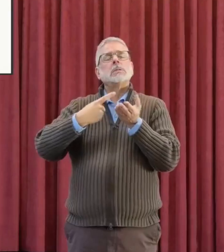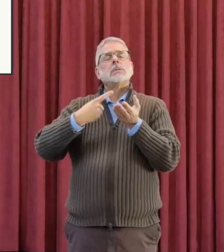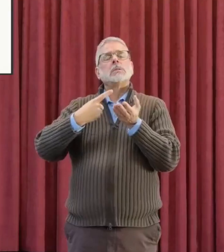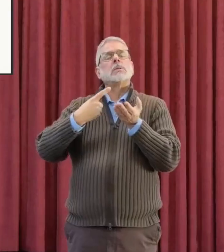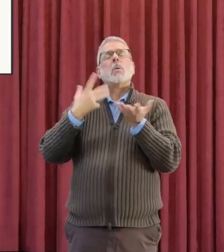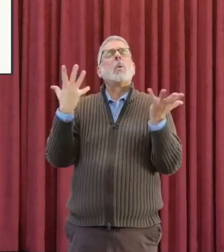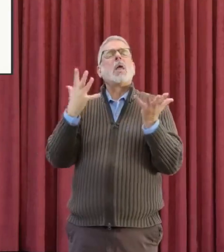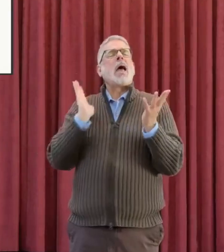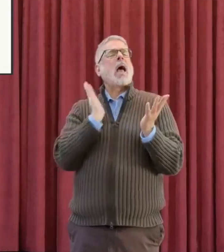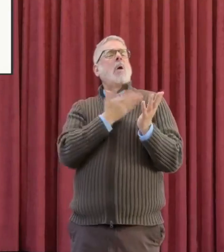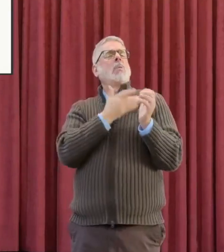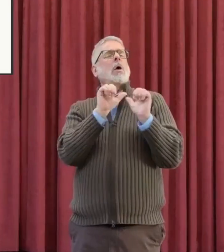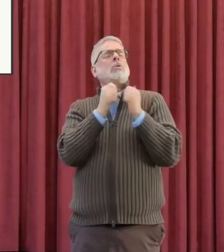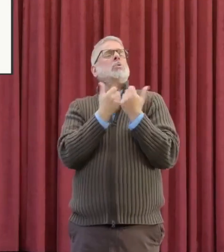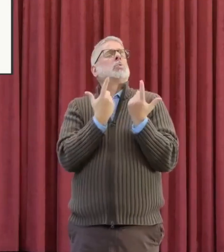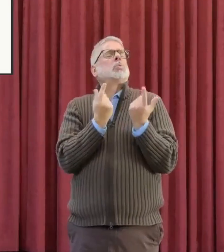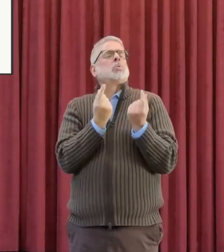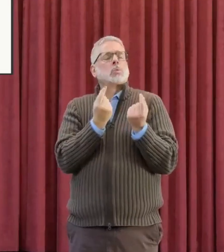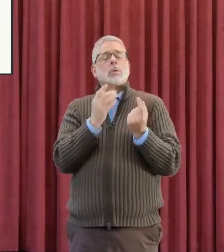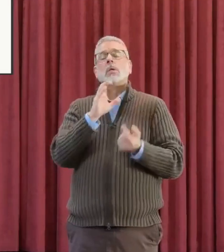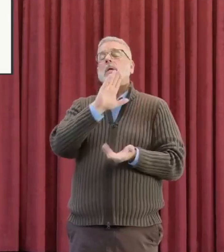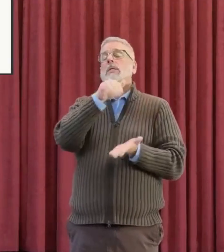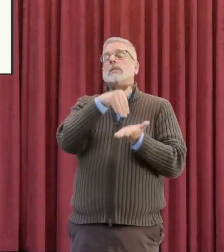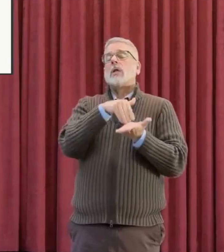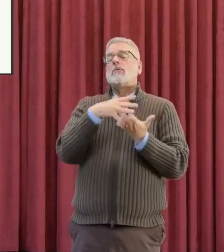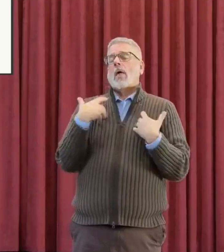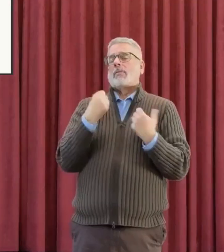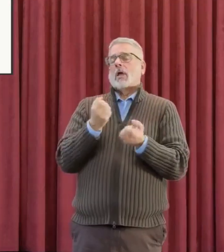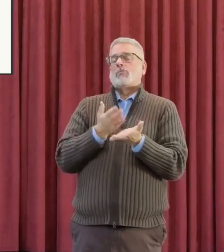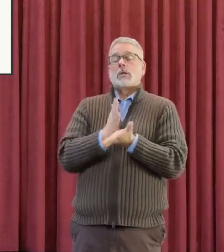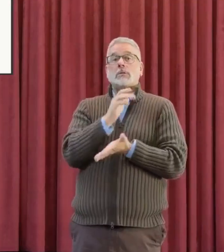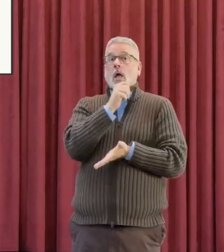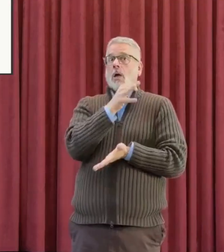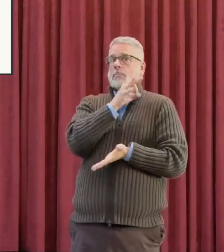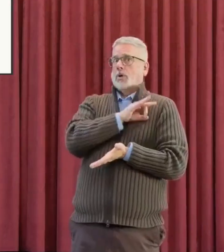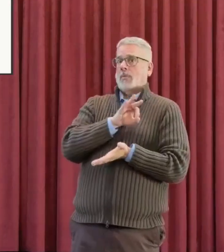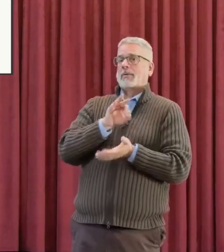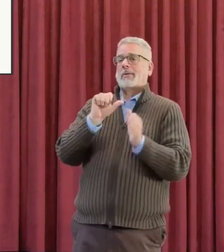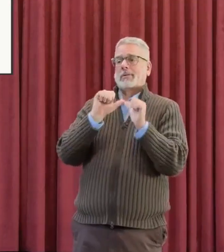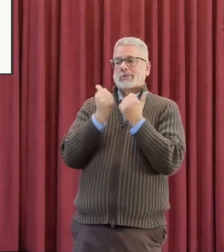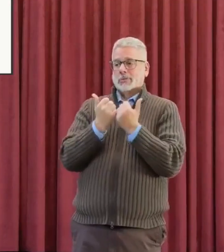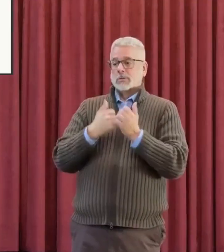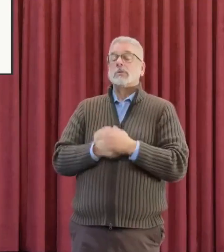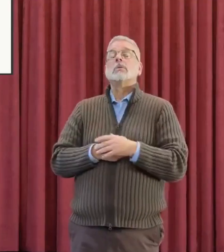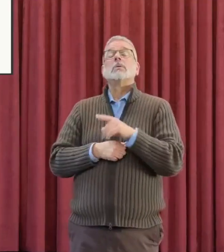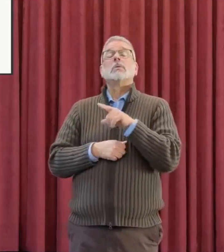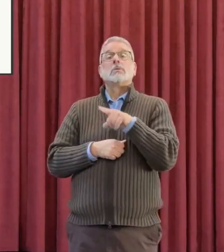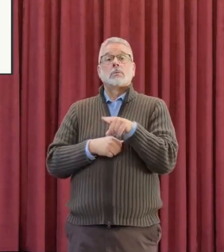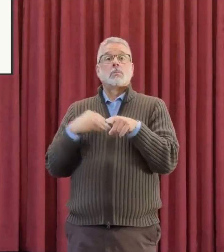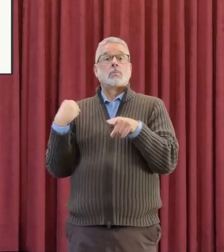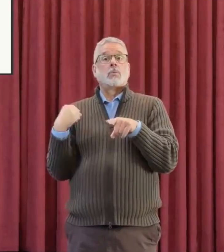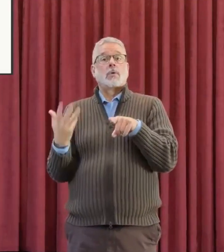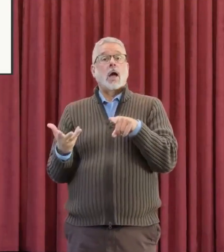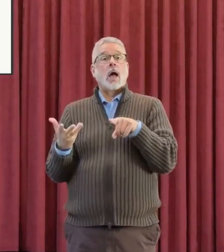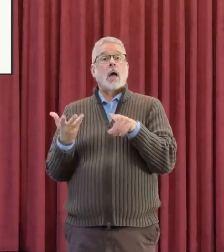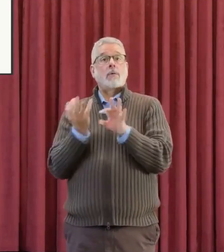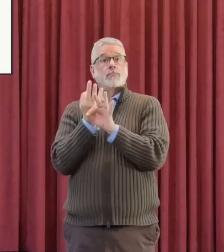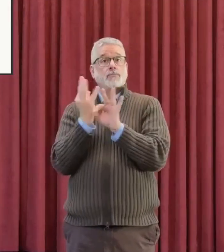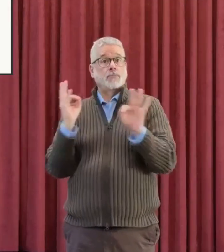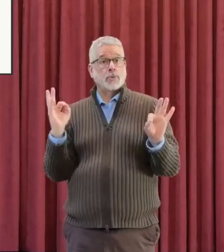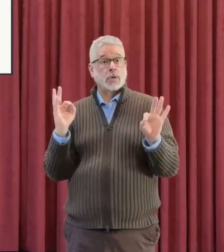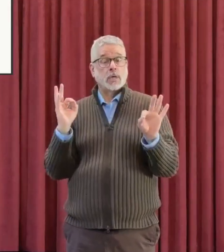our organization. So Center for Healthcare Rights is a non-profit organization, and we provide